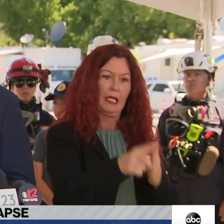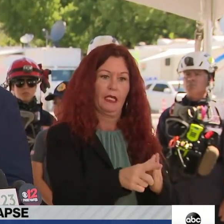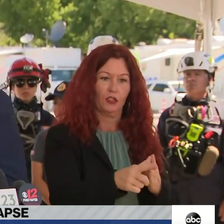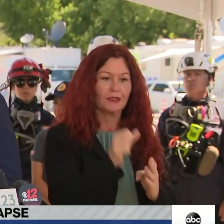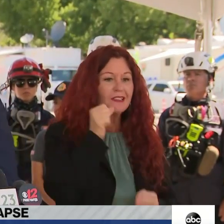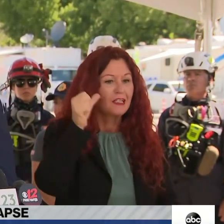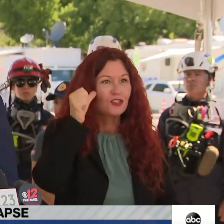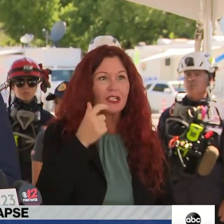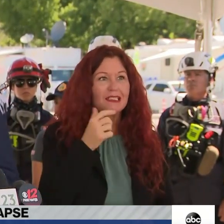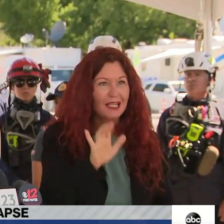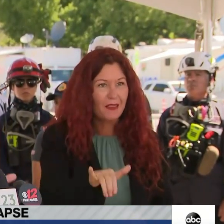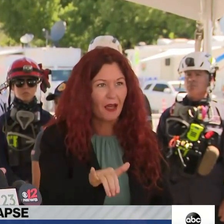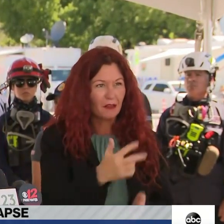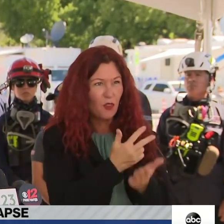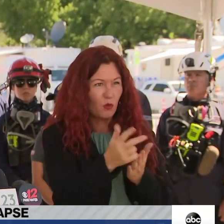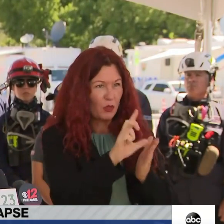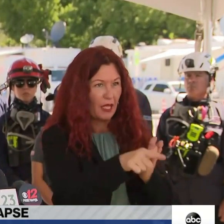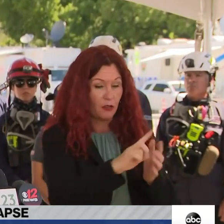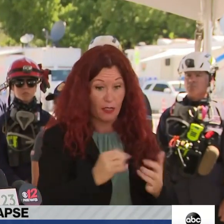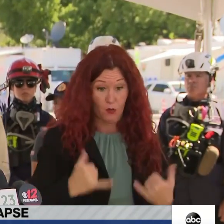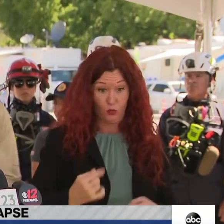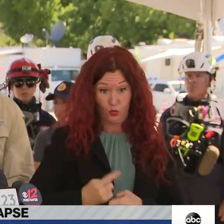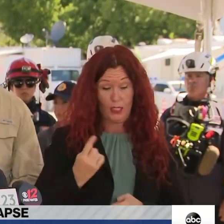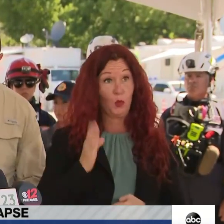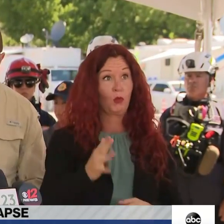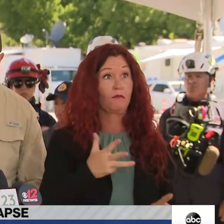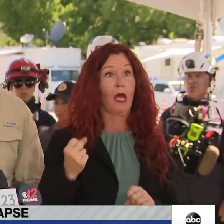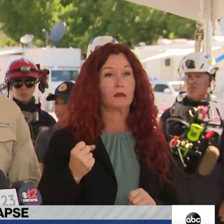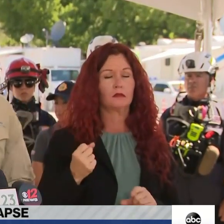well, maybe Kevin, you want to just speak to that because I know you were involved in it.